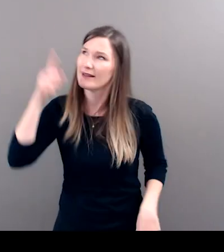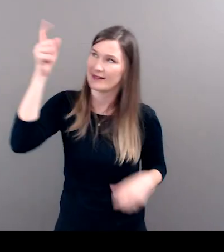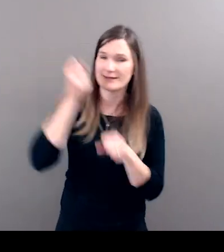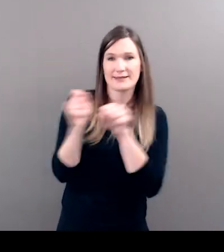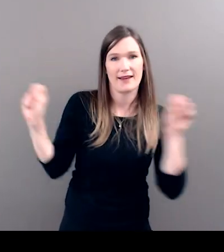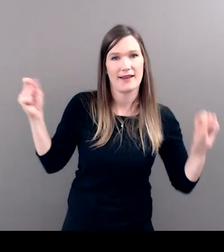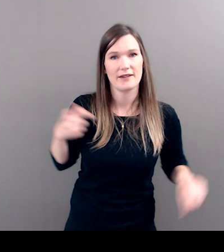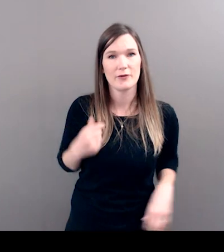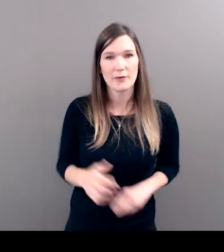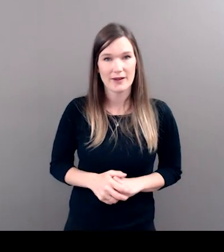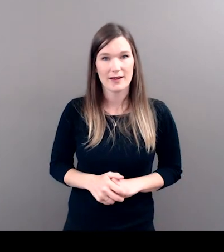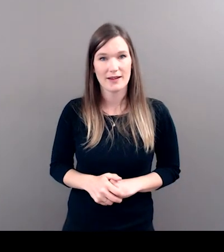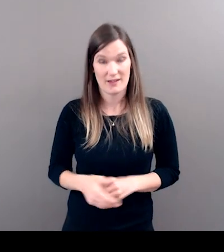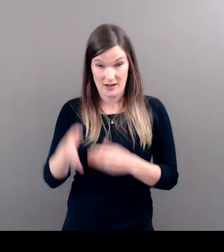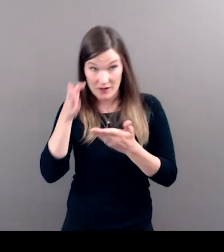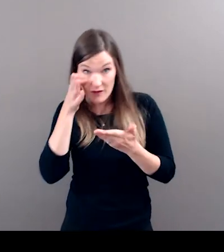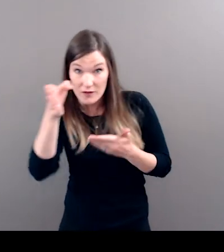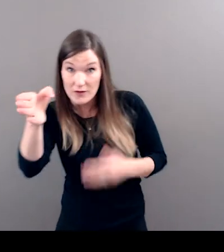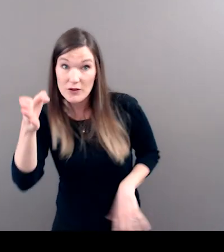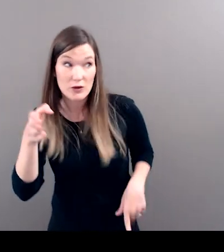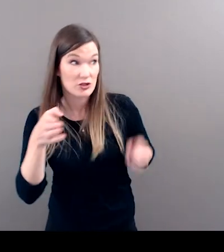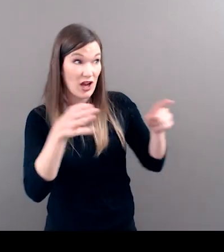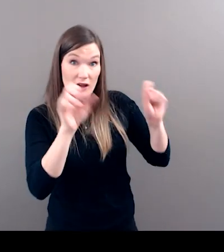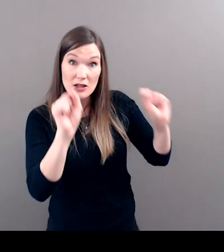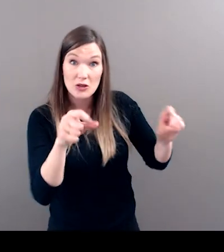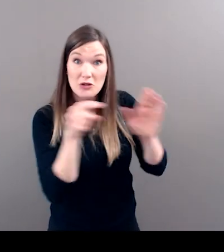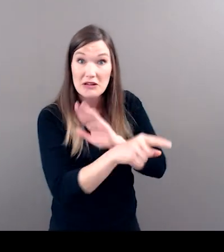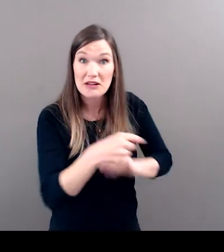the future from this Philistine.